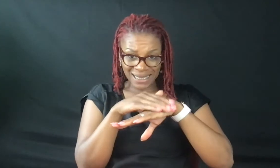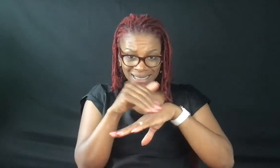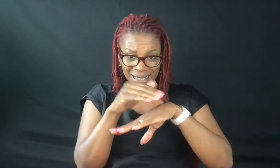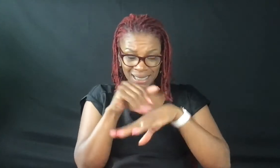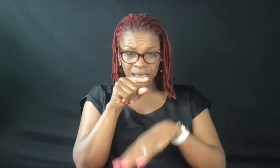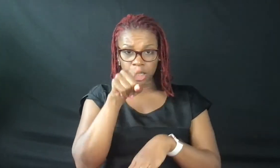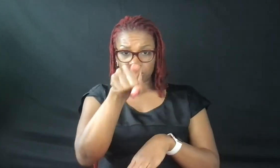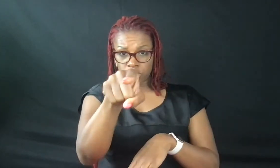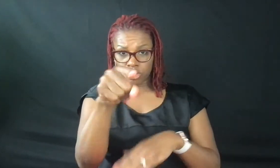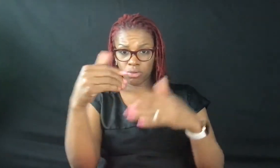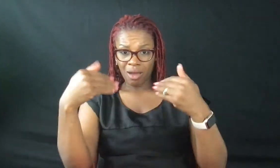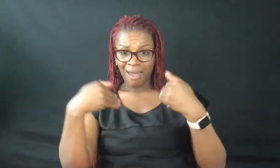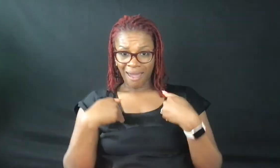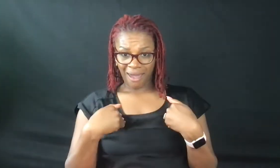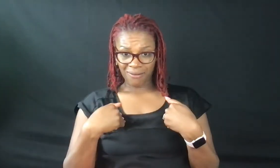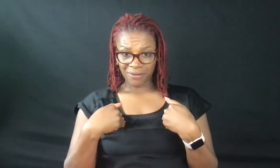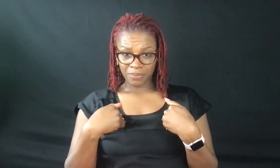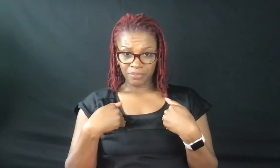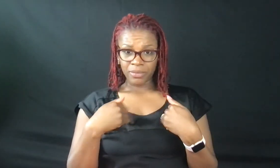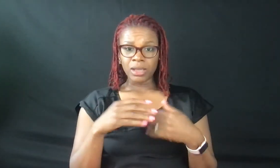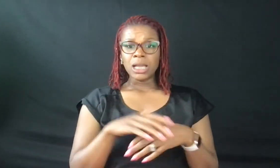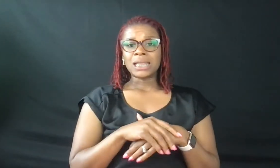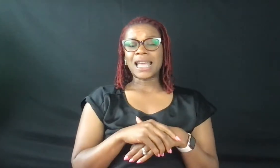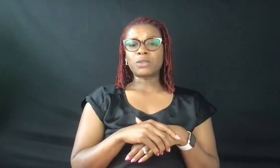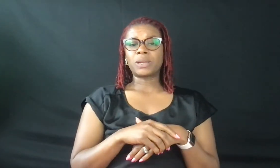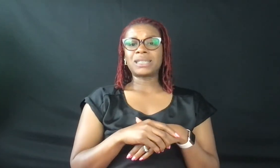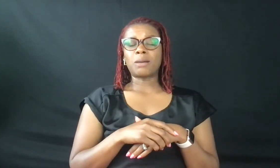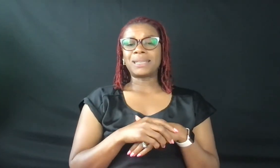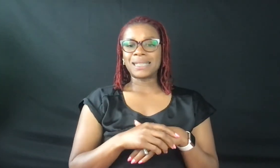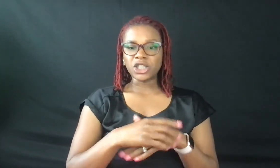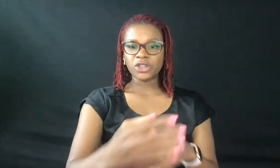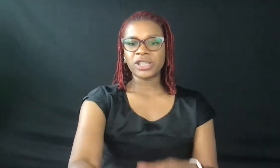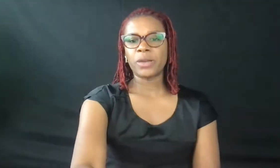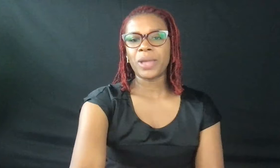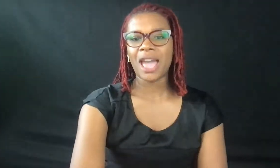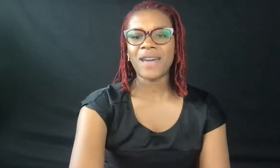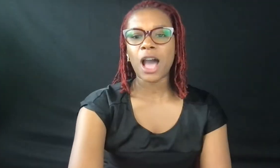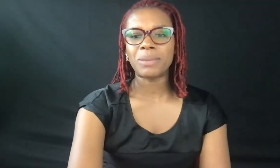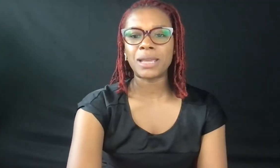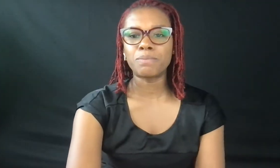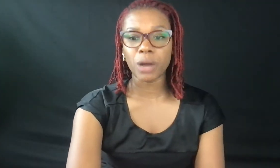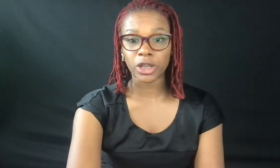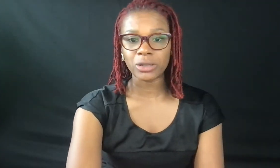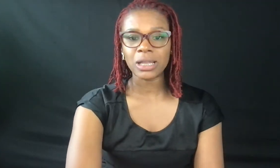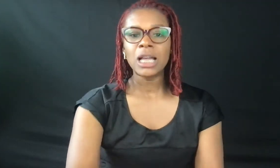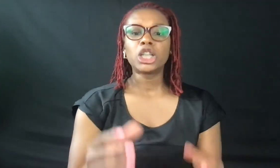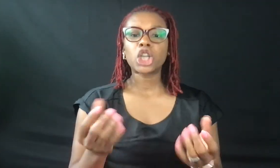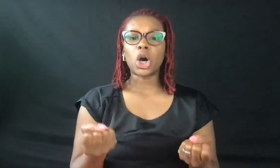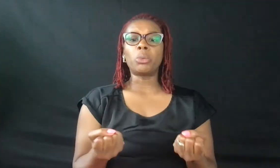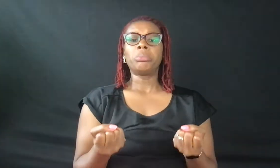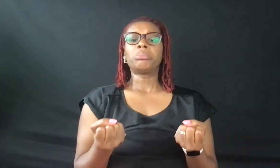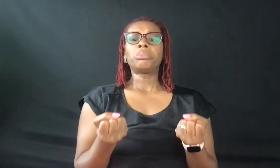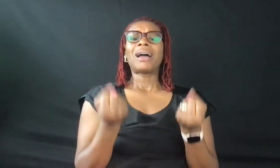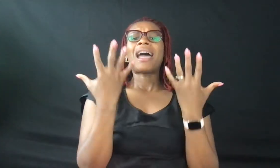pets you have. The next one is how many sisters, and then we have how many brothers. So how